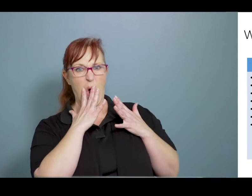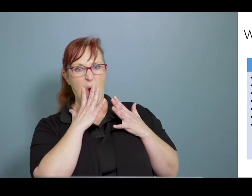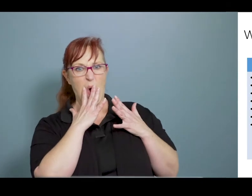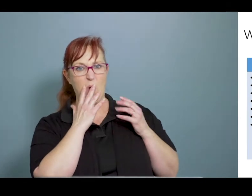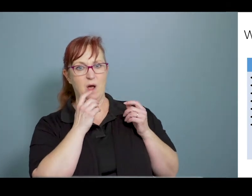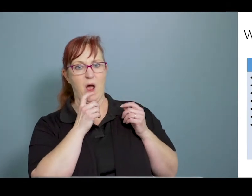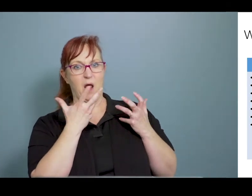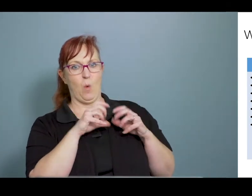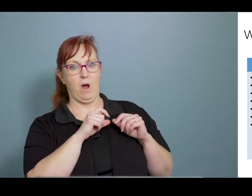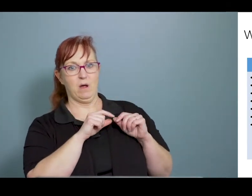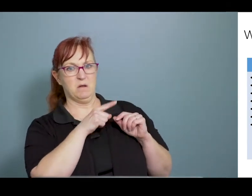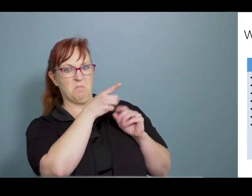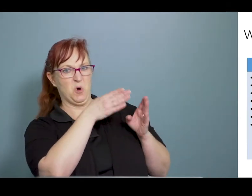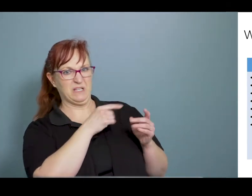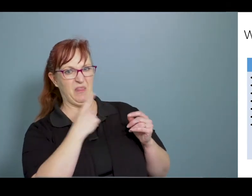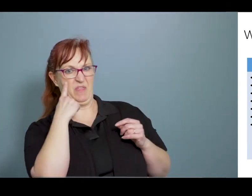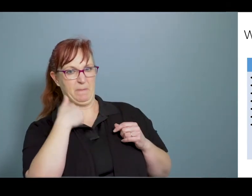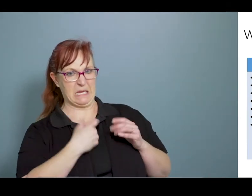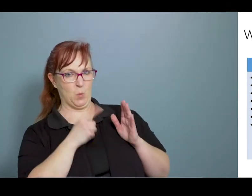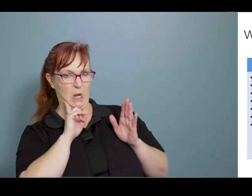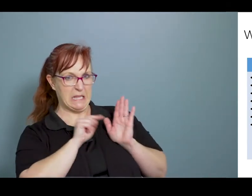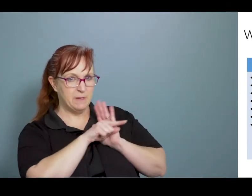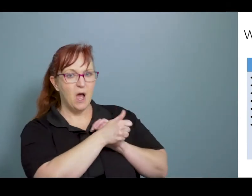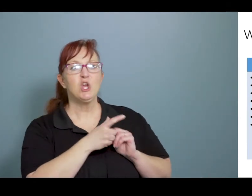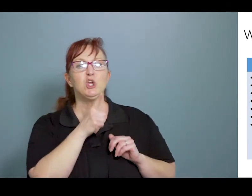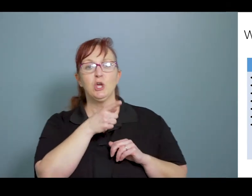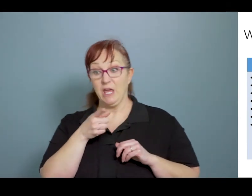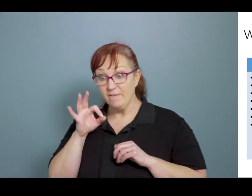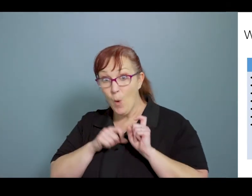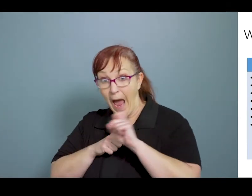idea in somebody's head. Know that that is not a thing.